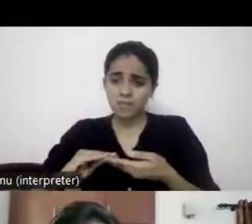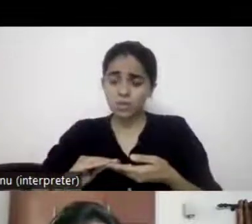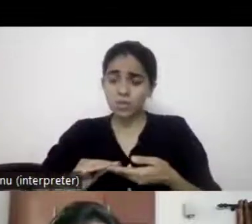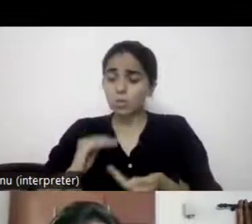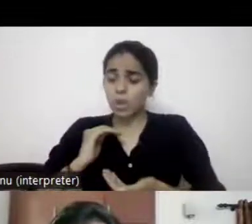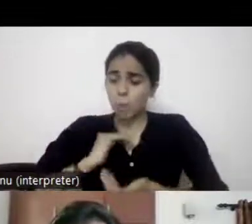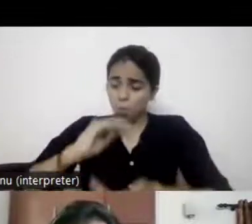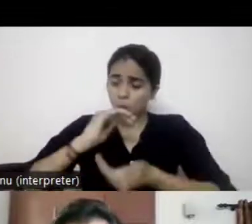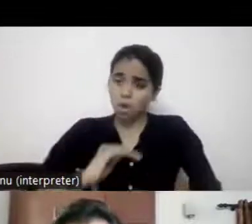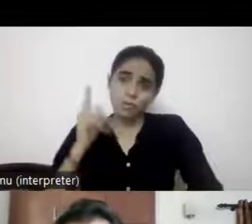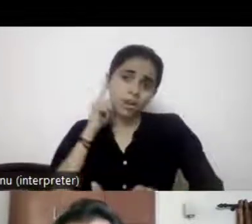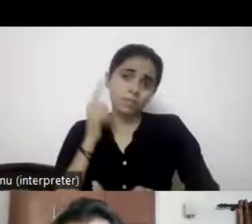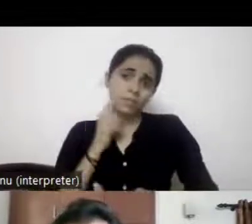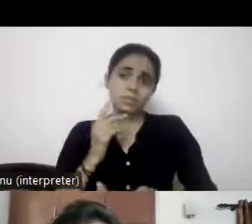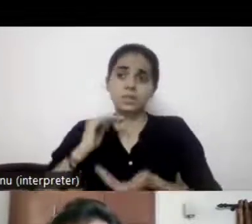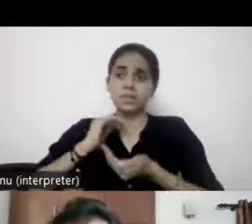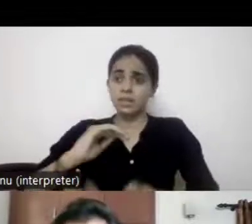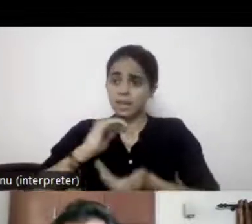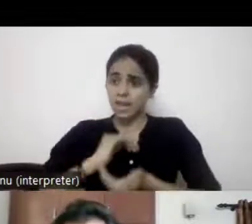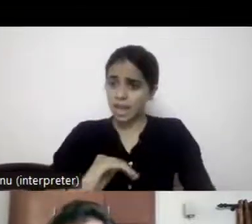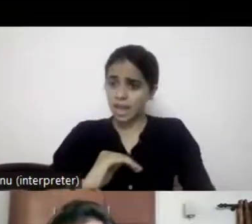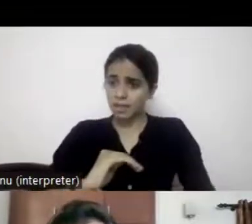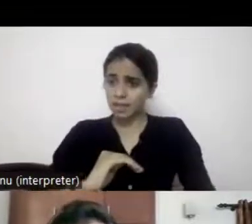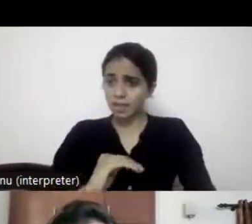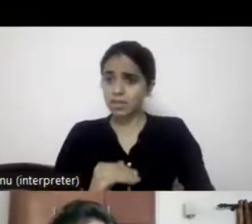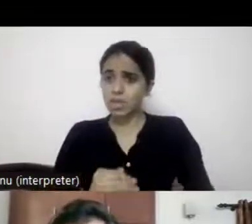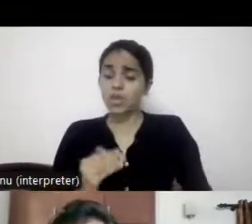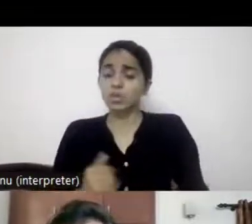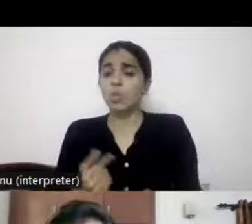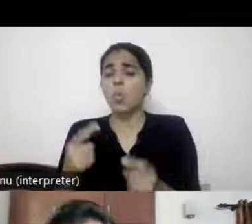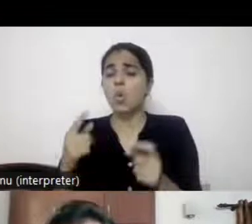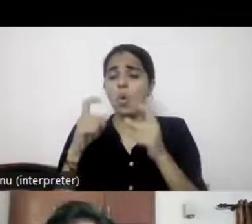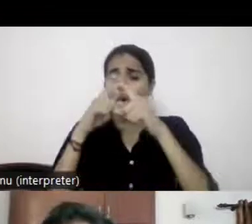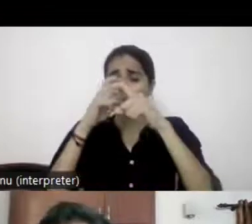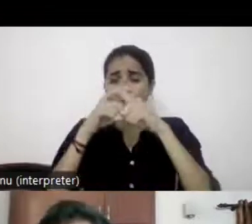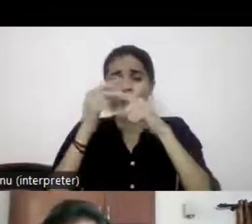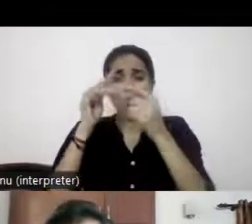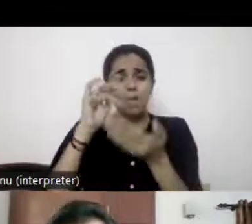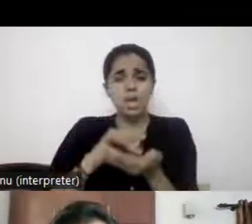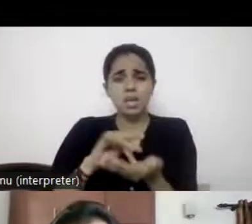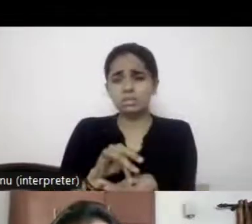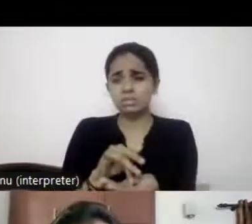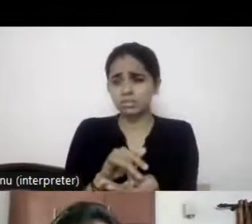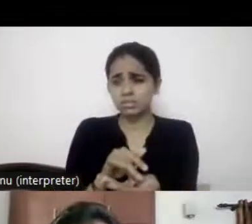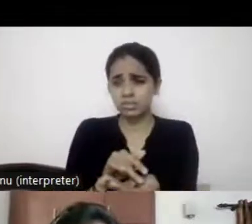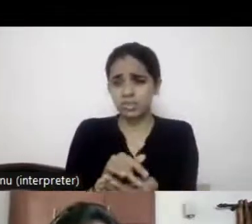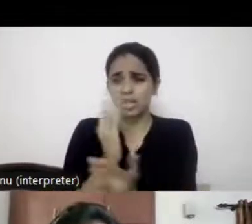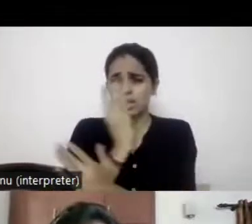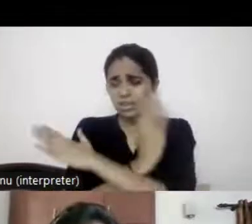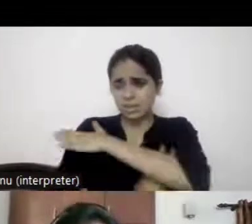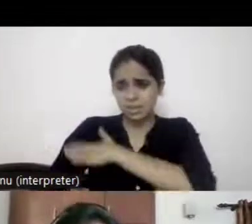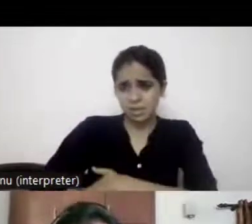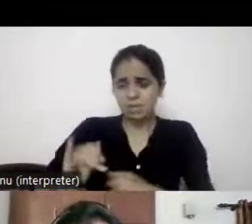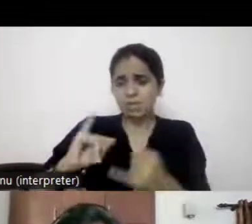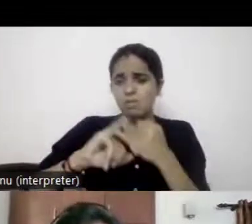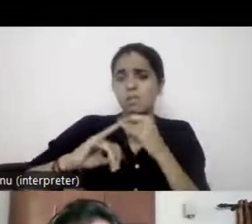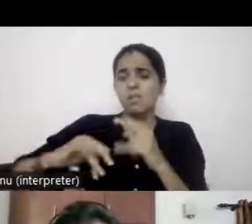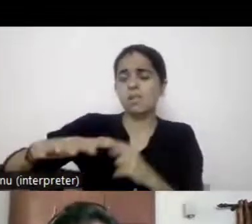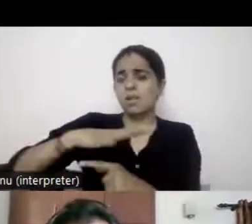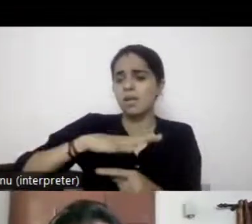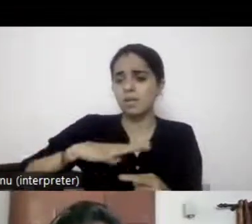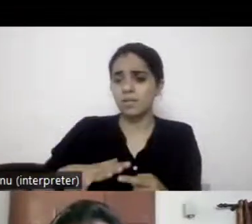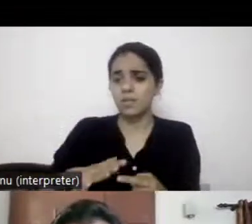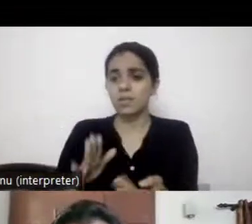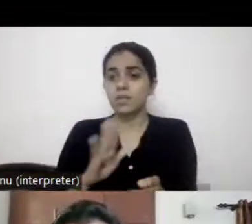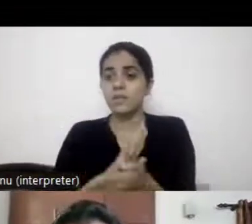world. So he holds a very complex position when we read him under disability studies. Helen